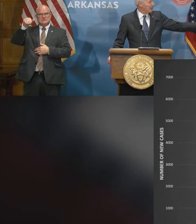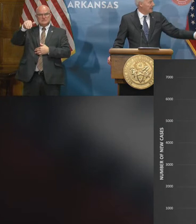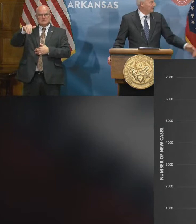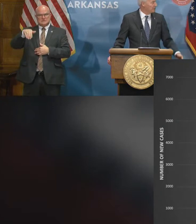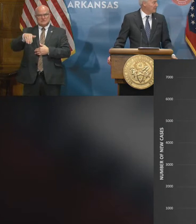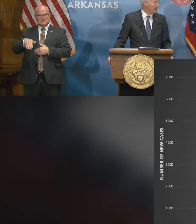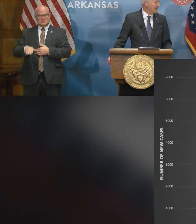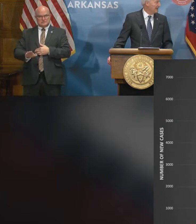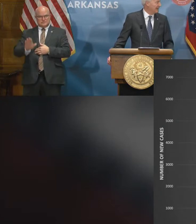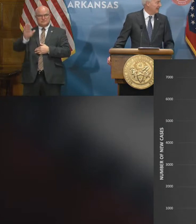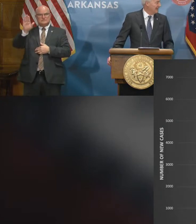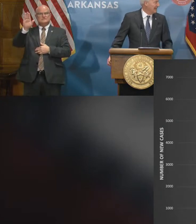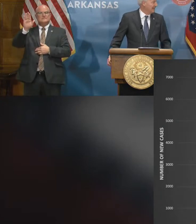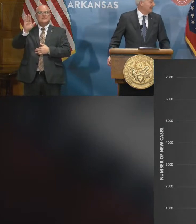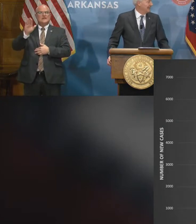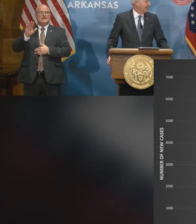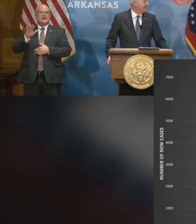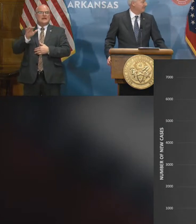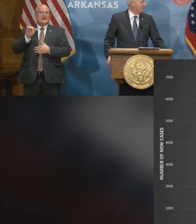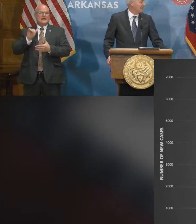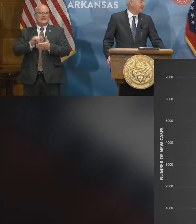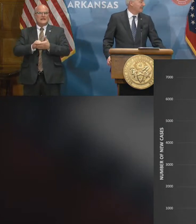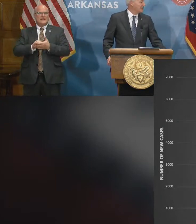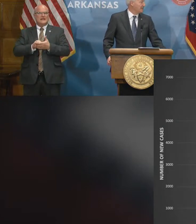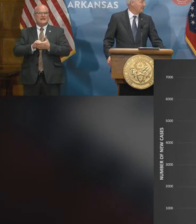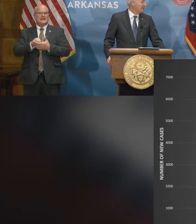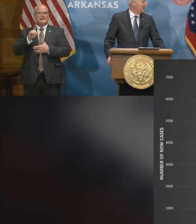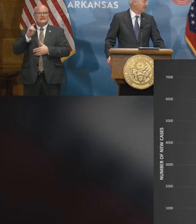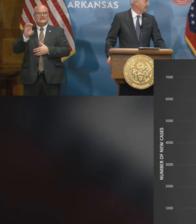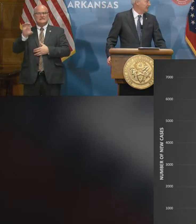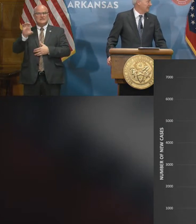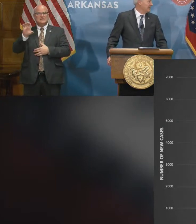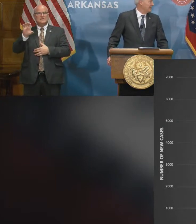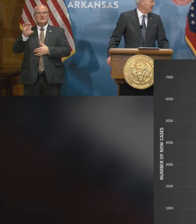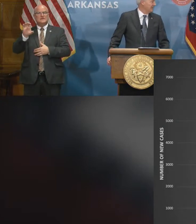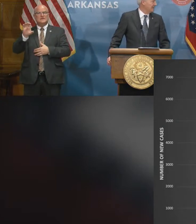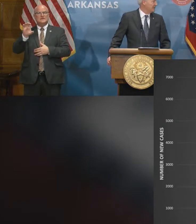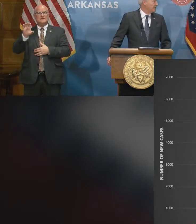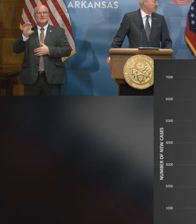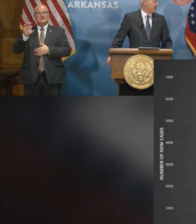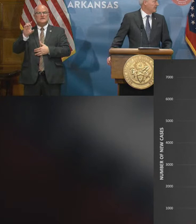it was one gradual spike in December of